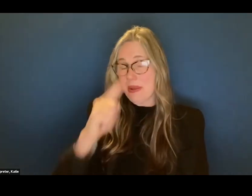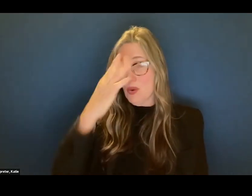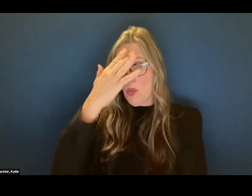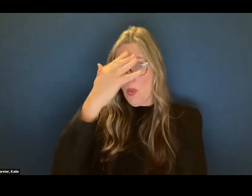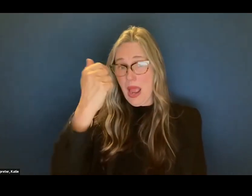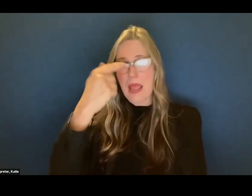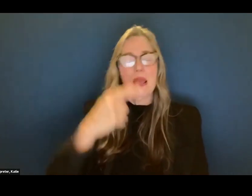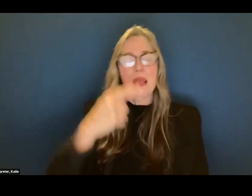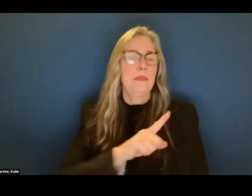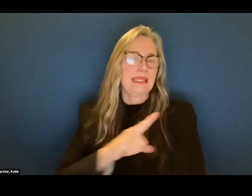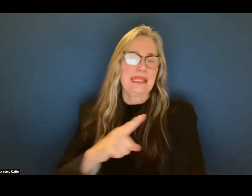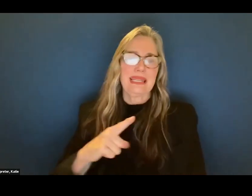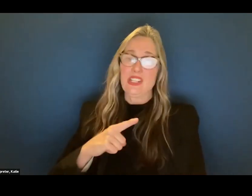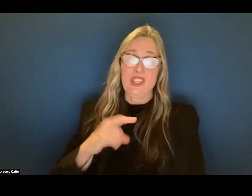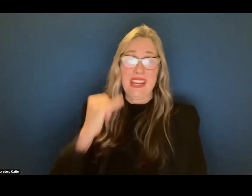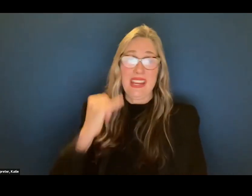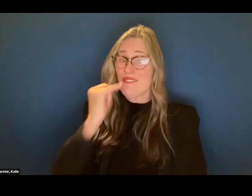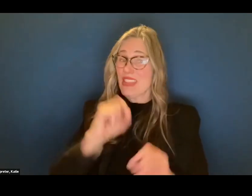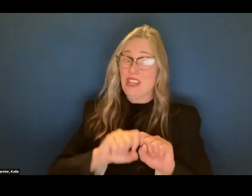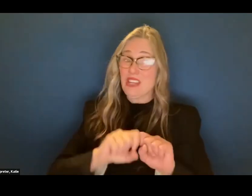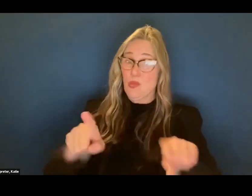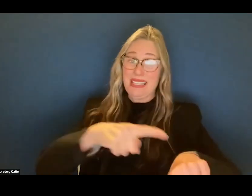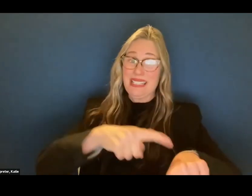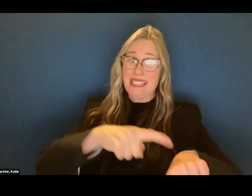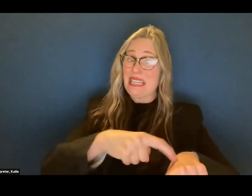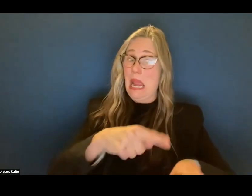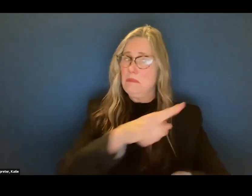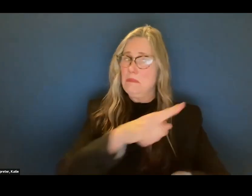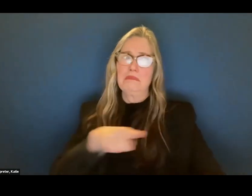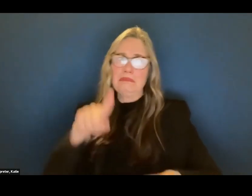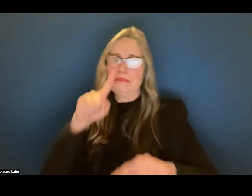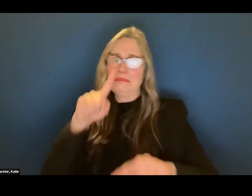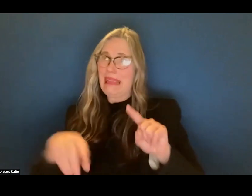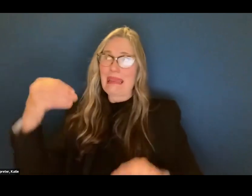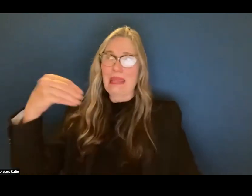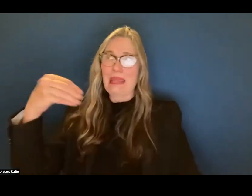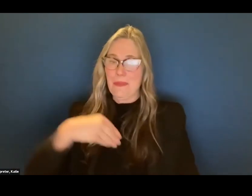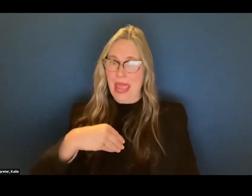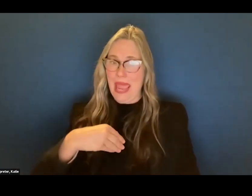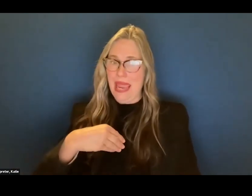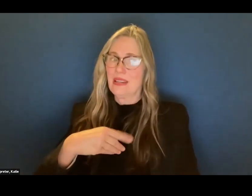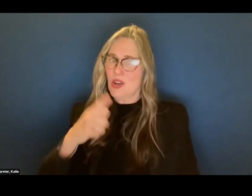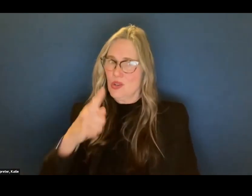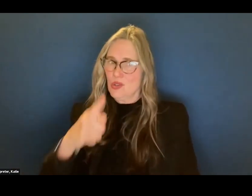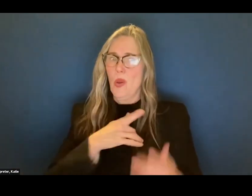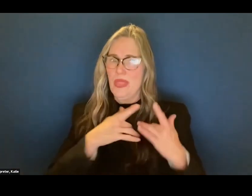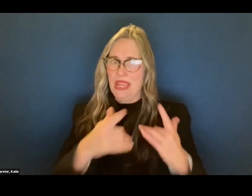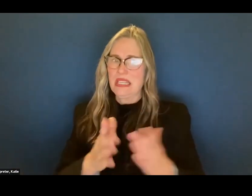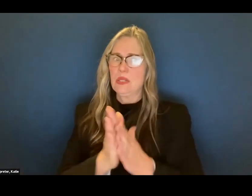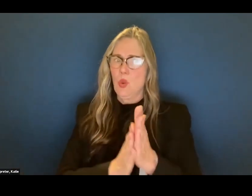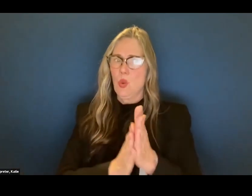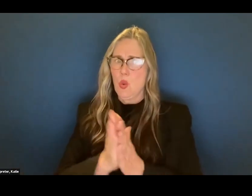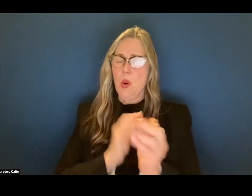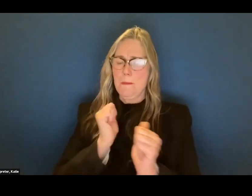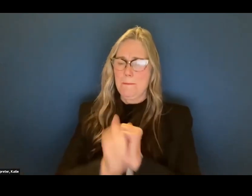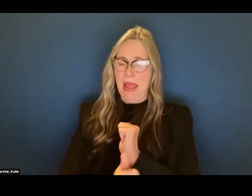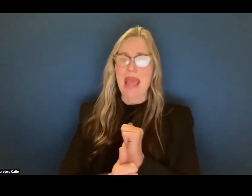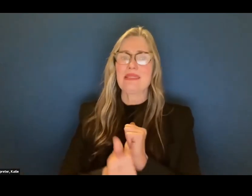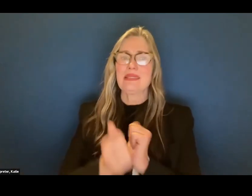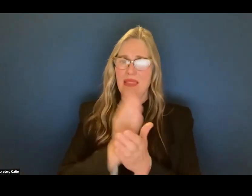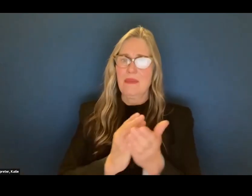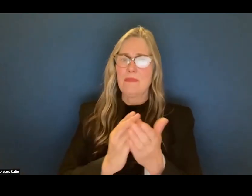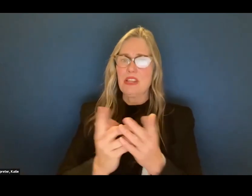legislators don't get paid if they don't release it on time. So we know that we will get a budget by June 30th. But typically what has